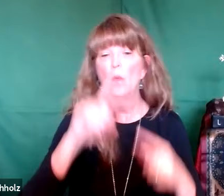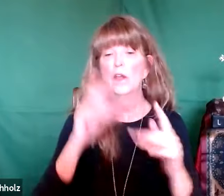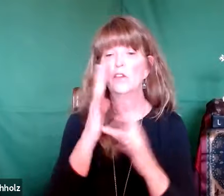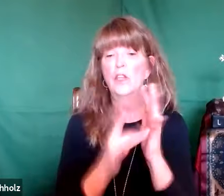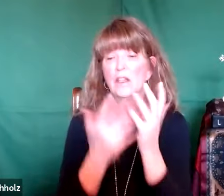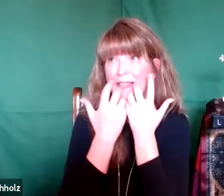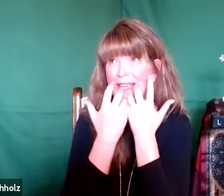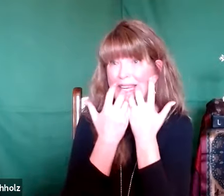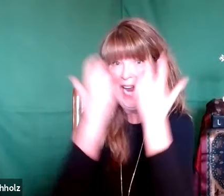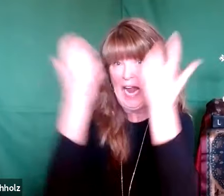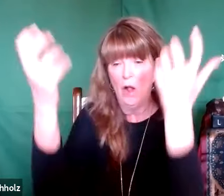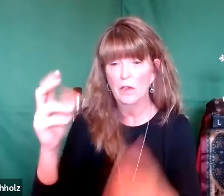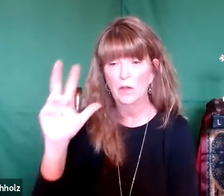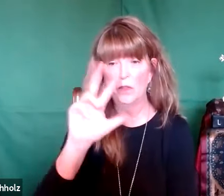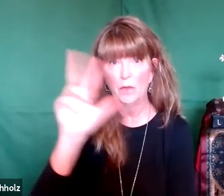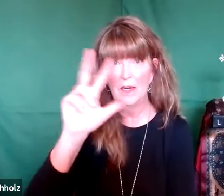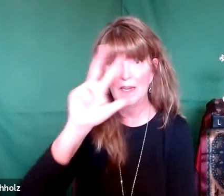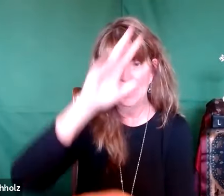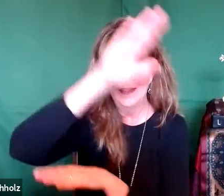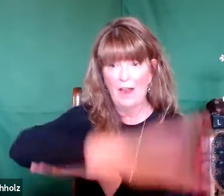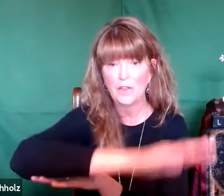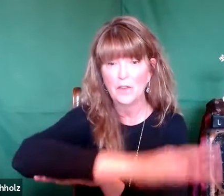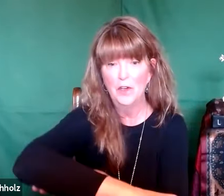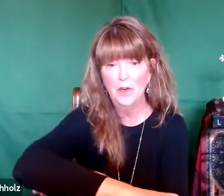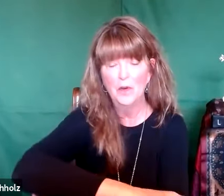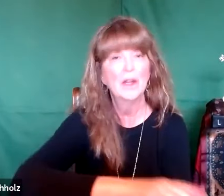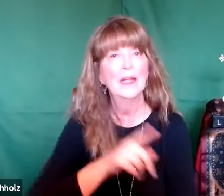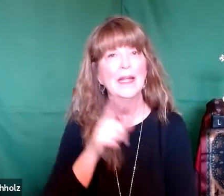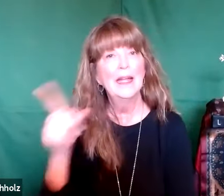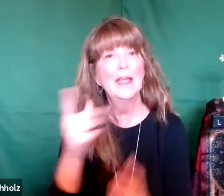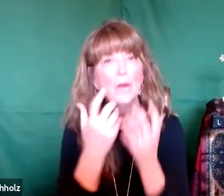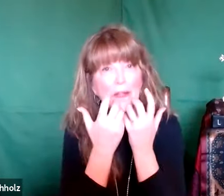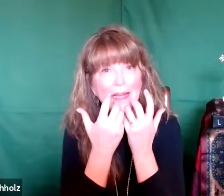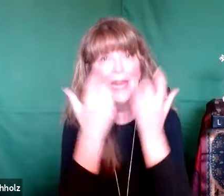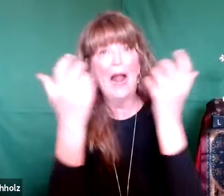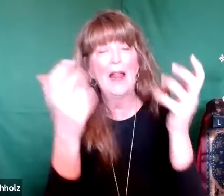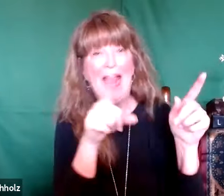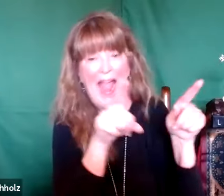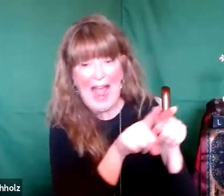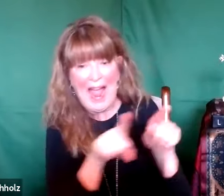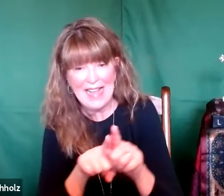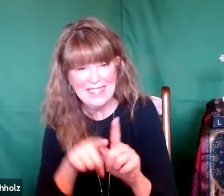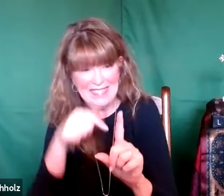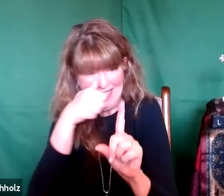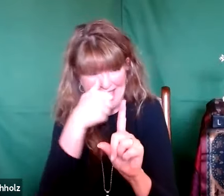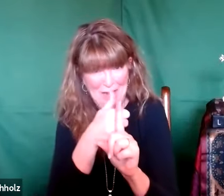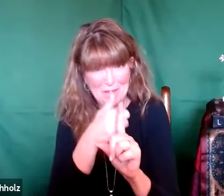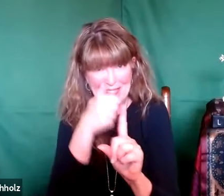day. So when Jesus cried out at 3 in the afternoon, he